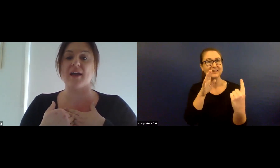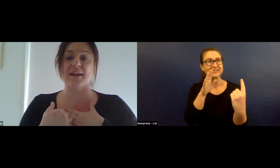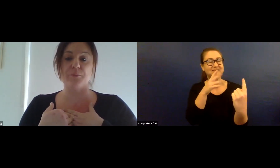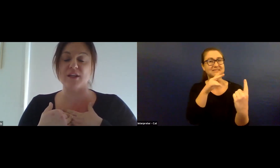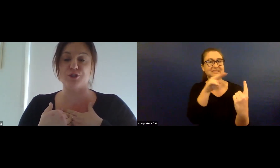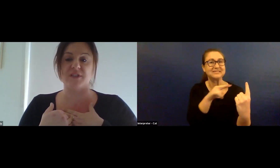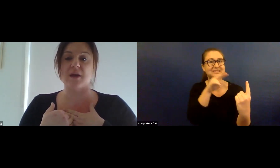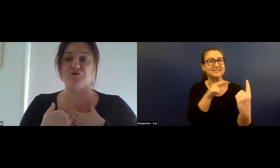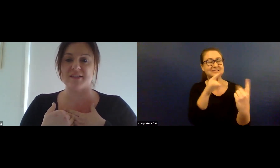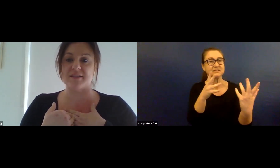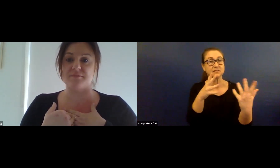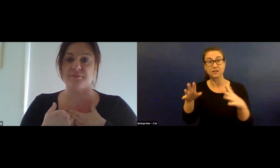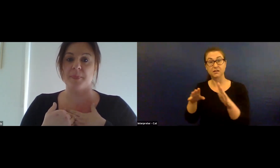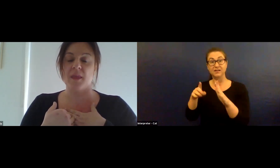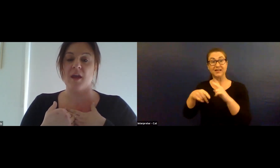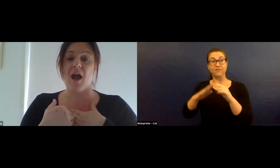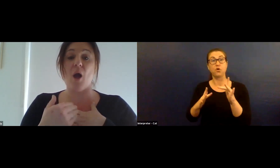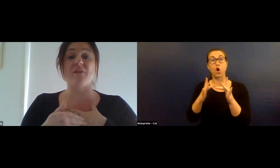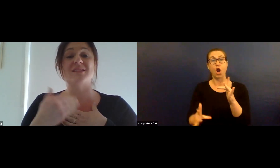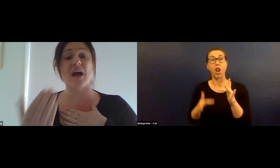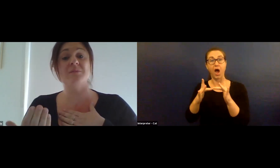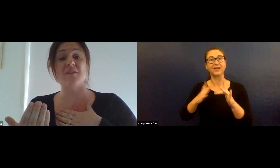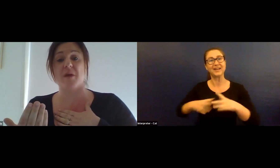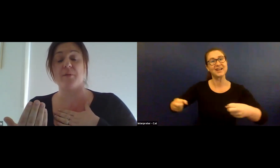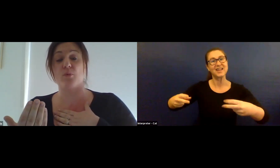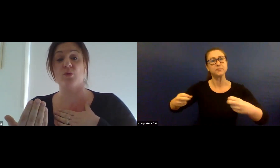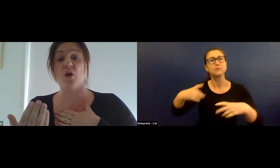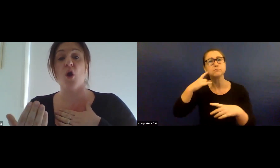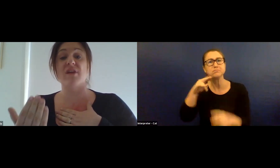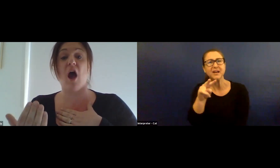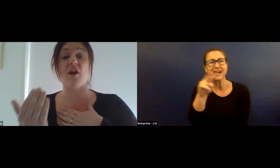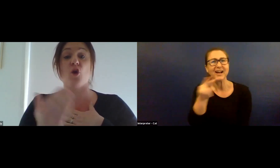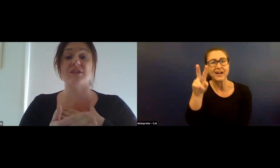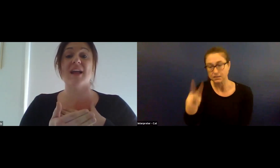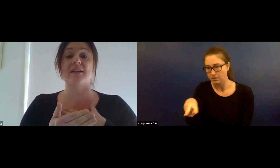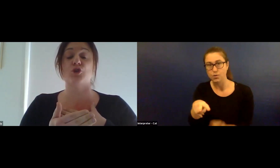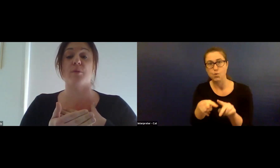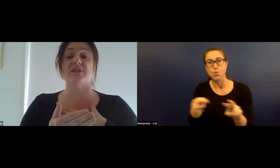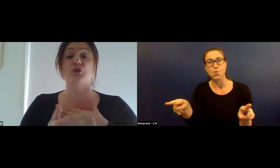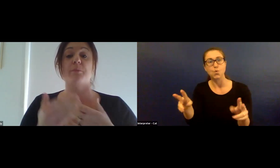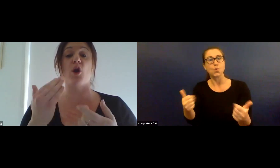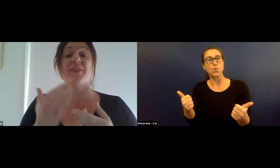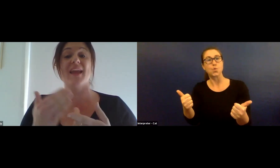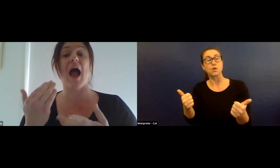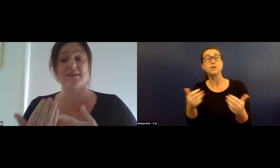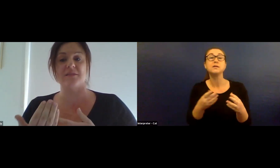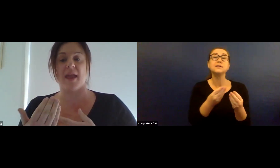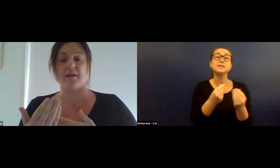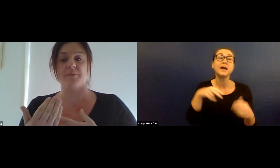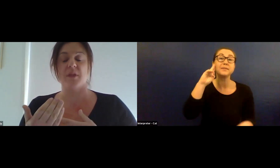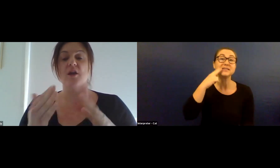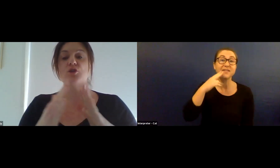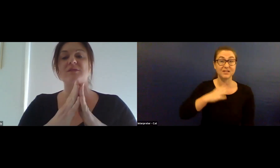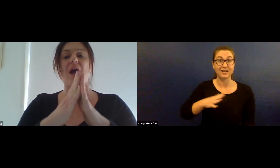case I can't lip read you for some reason. However, some deaf people rely on Auslan interpreters to both hear and